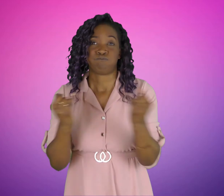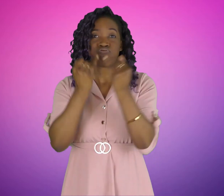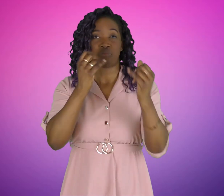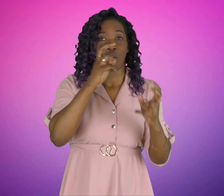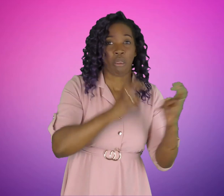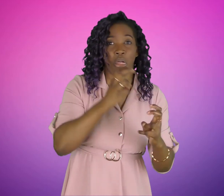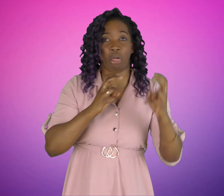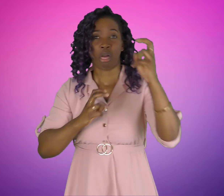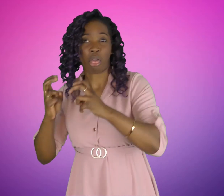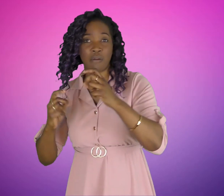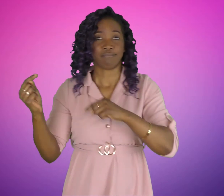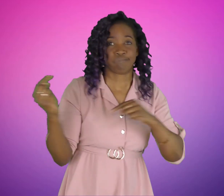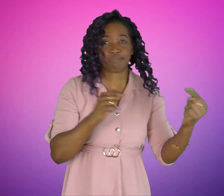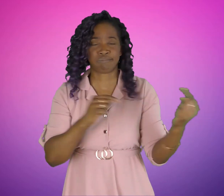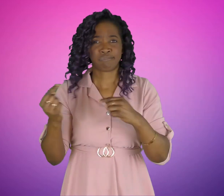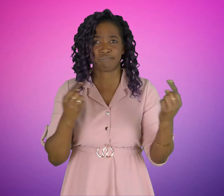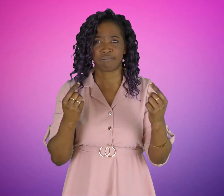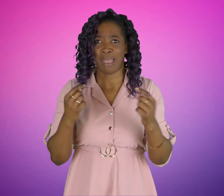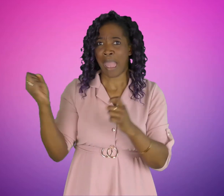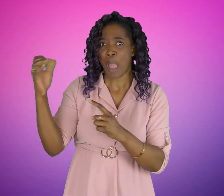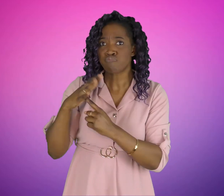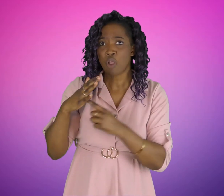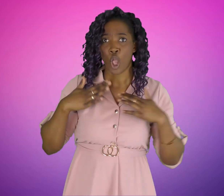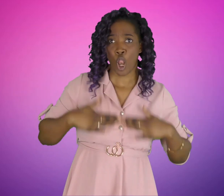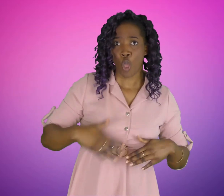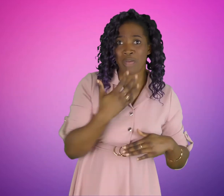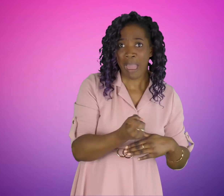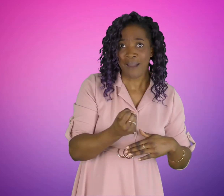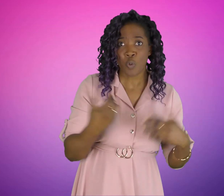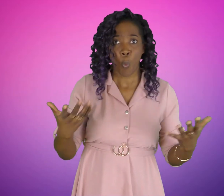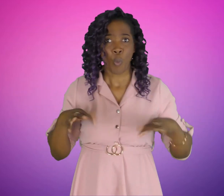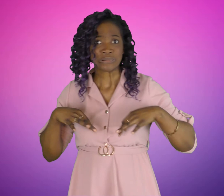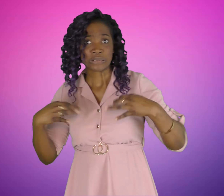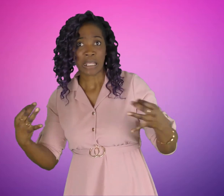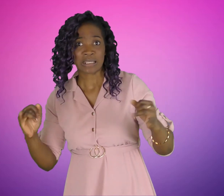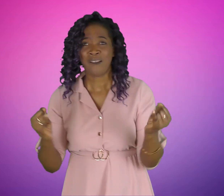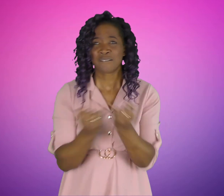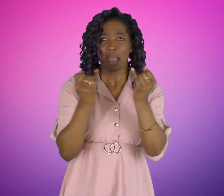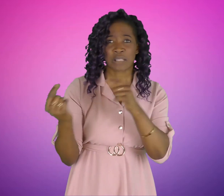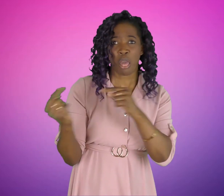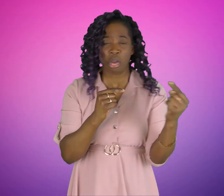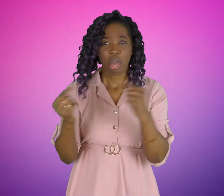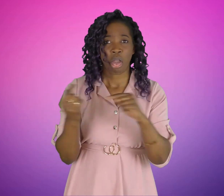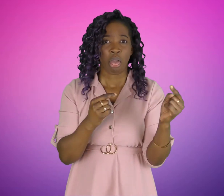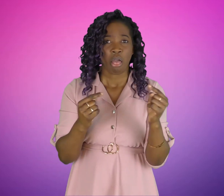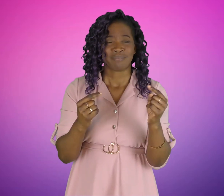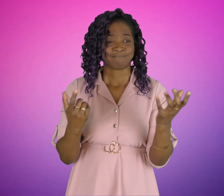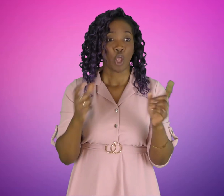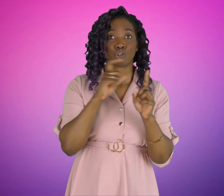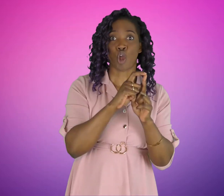and chaos ensued. Was the Emperor clothed? Was the Emperor nude? As fighting and fury broke out left and right, Dominic exited